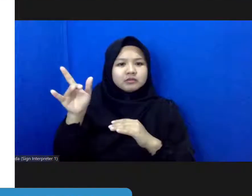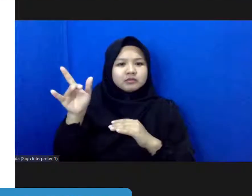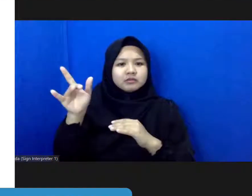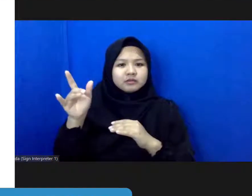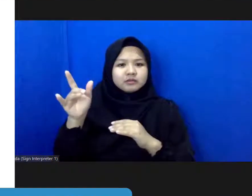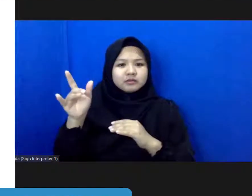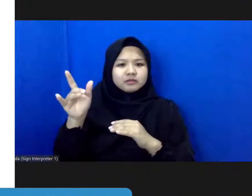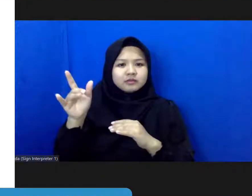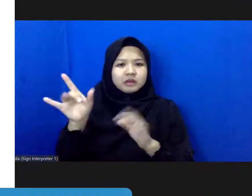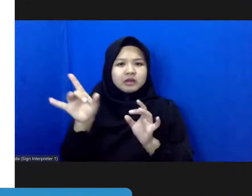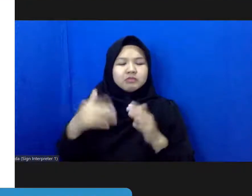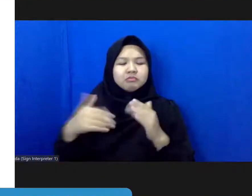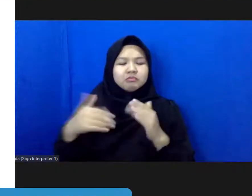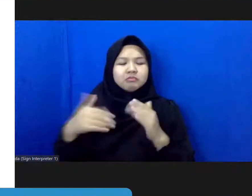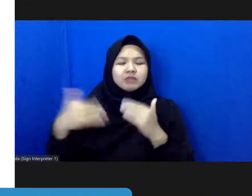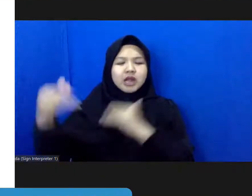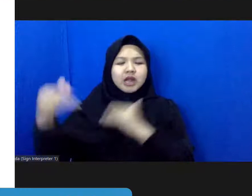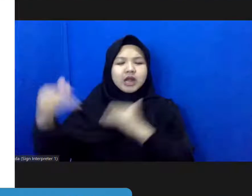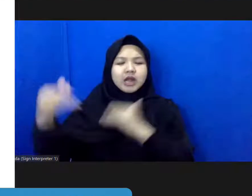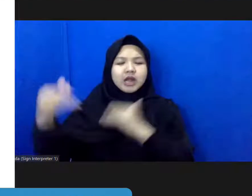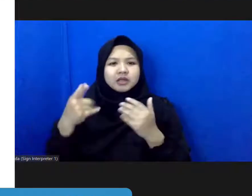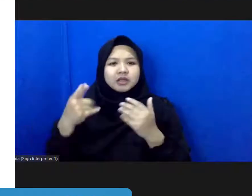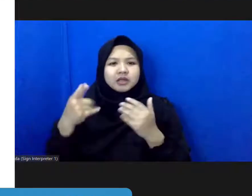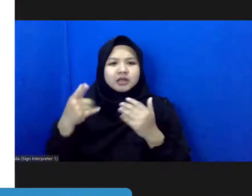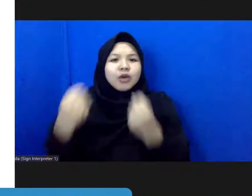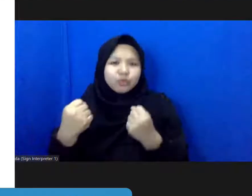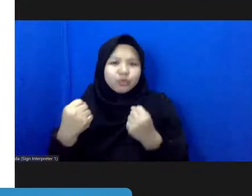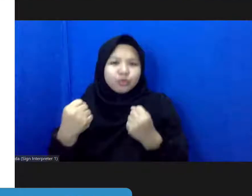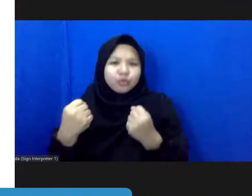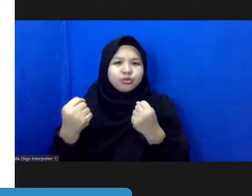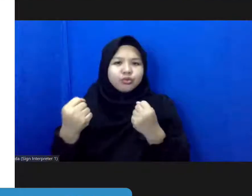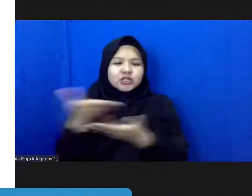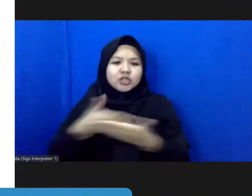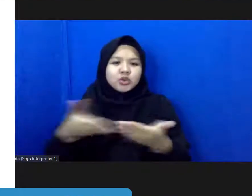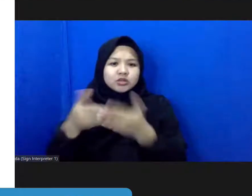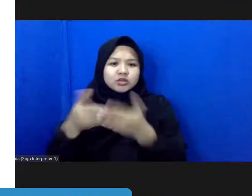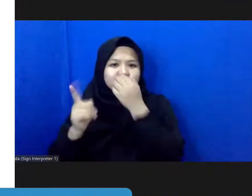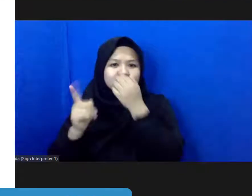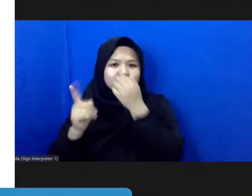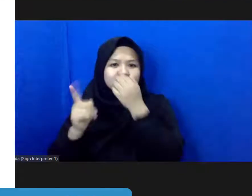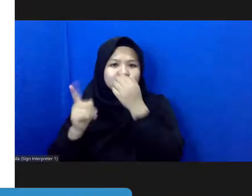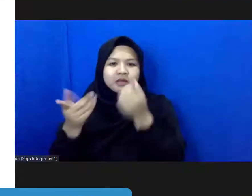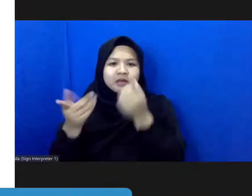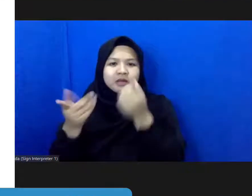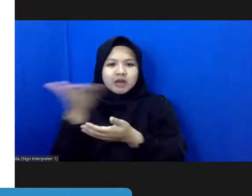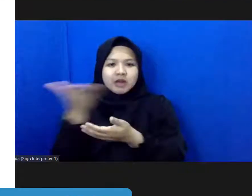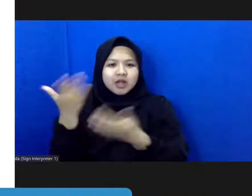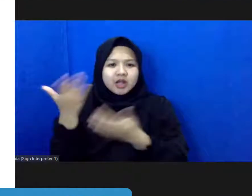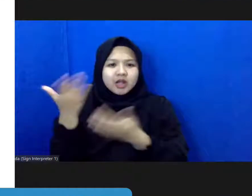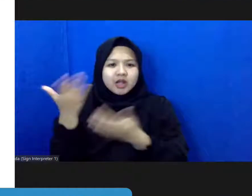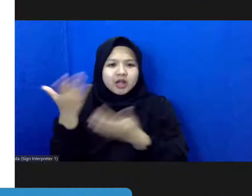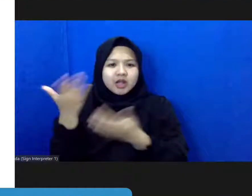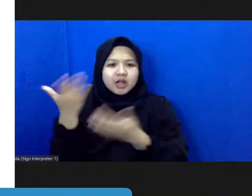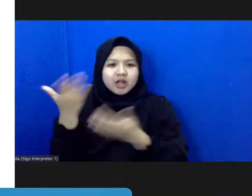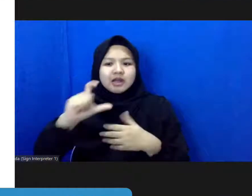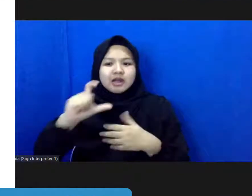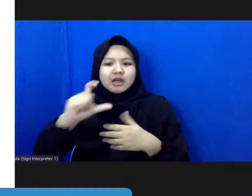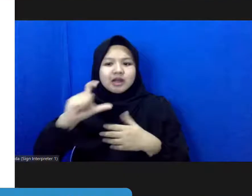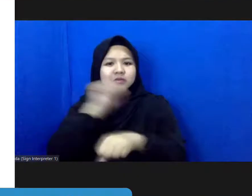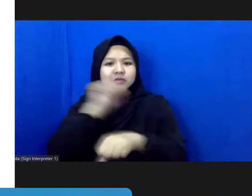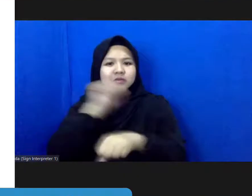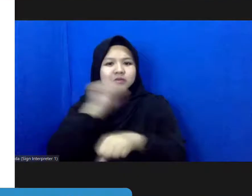much more resilience in the situation, because all the way of works are changing. We're changing, even until